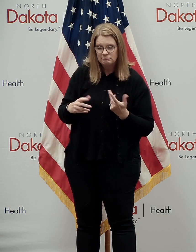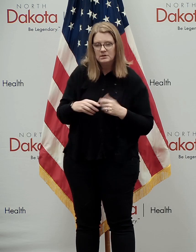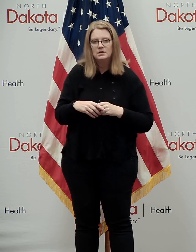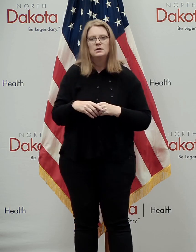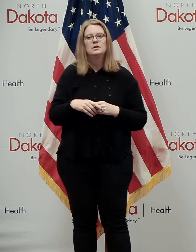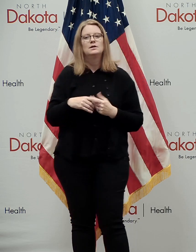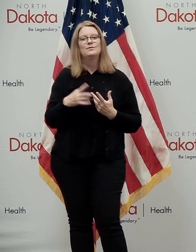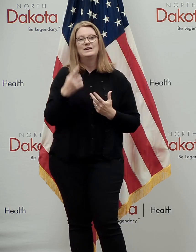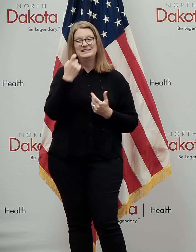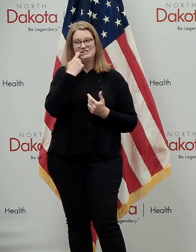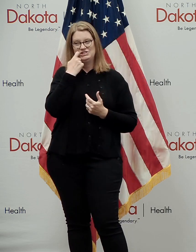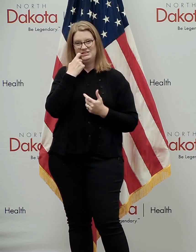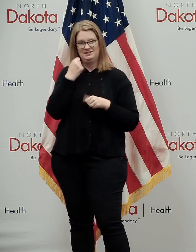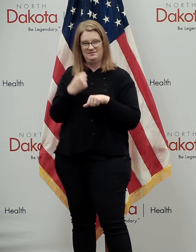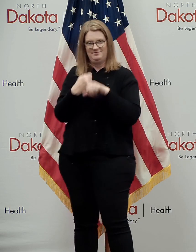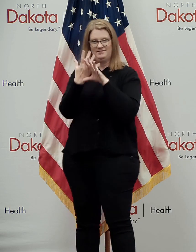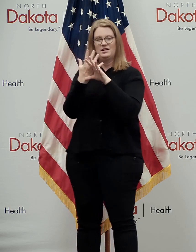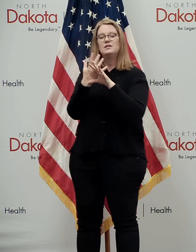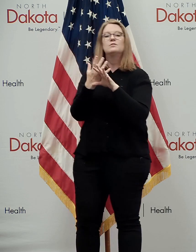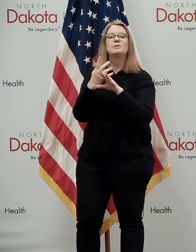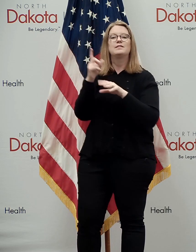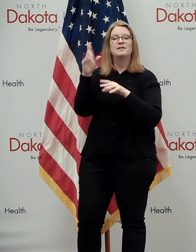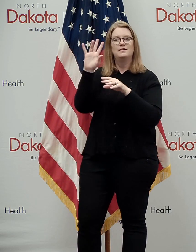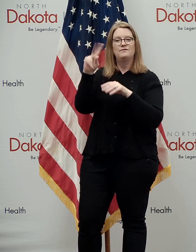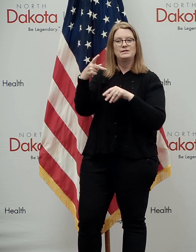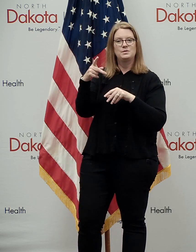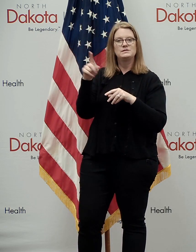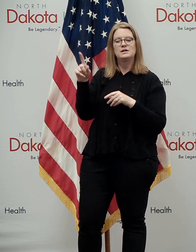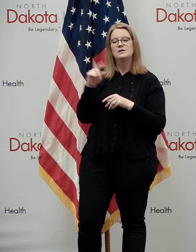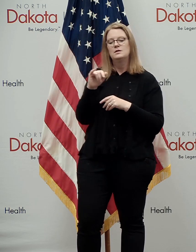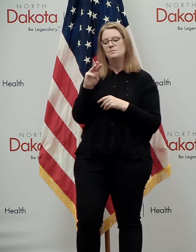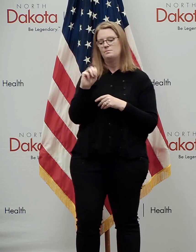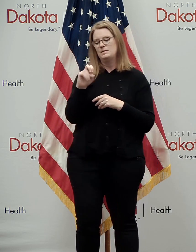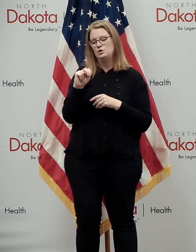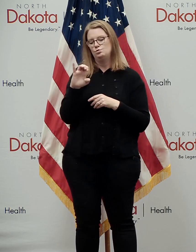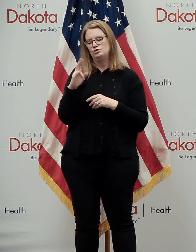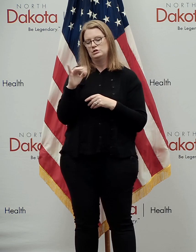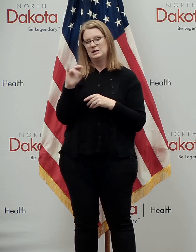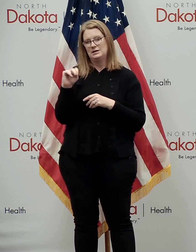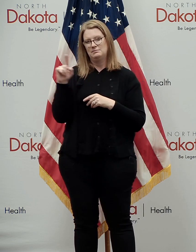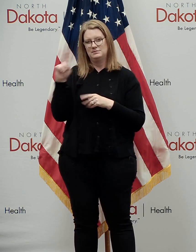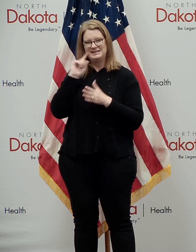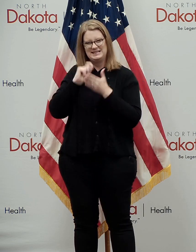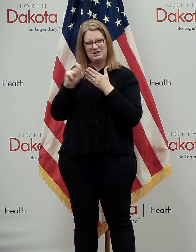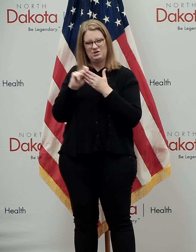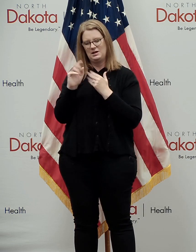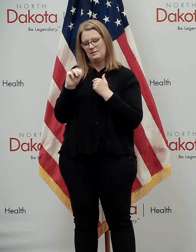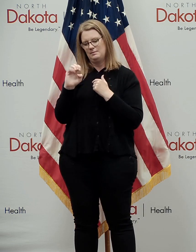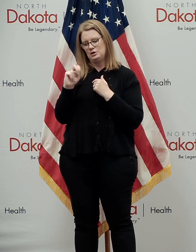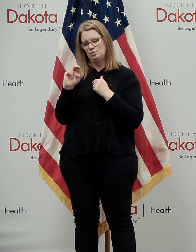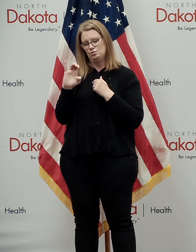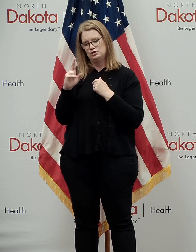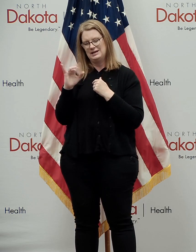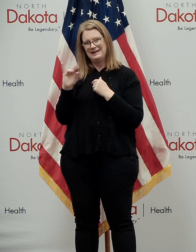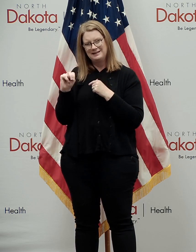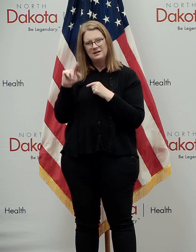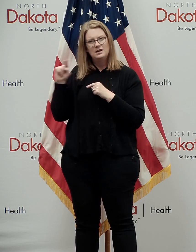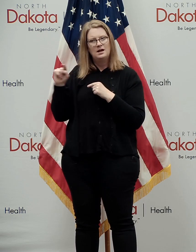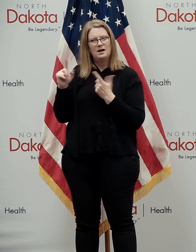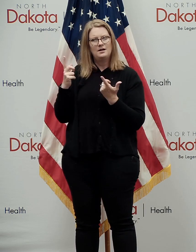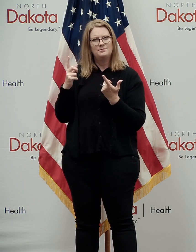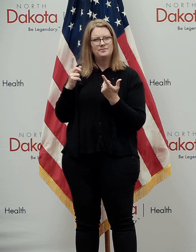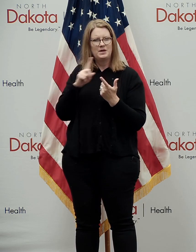just had with the vice president, with Treasury Mnuchin there, he gave some additional clarity. I think as a state, we're still seeking